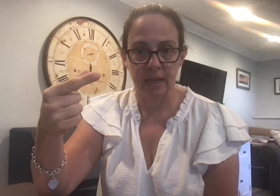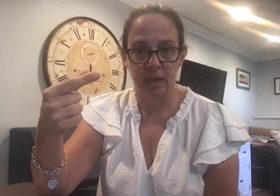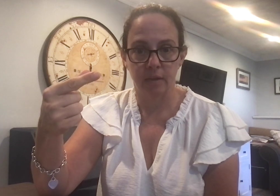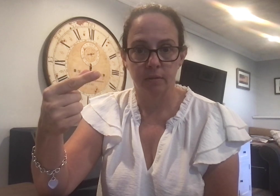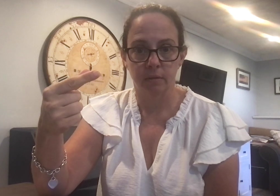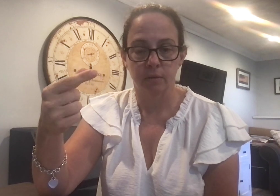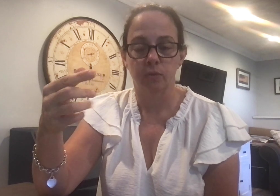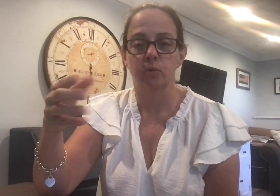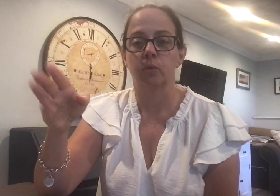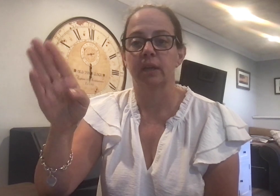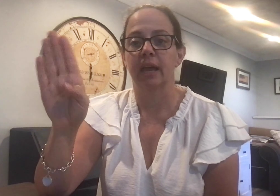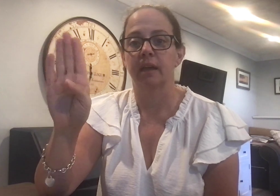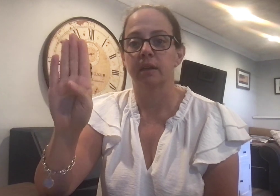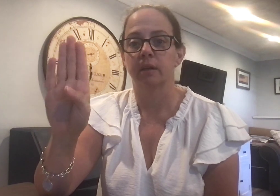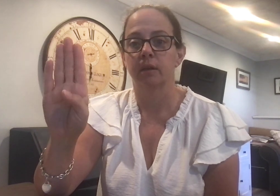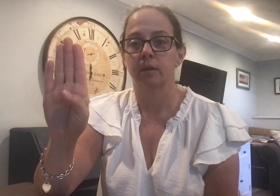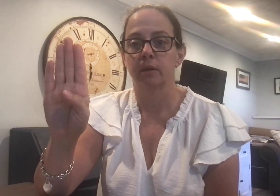Okay, do it again.